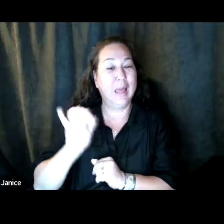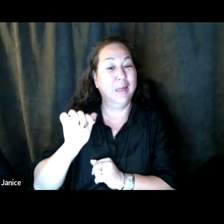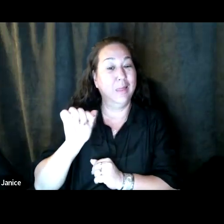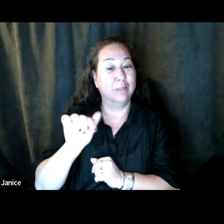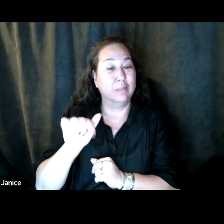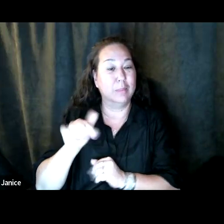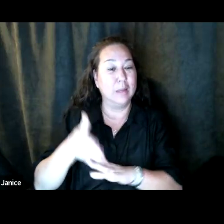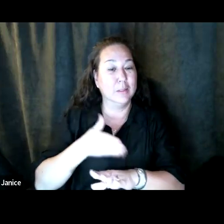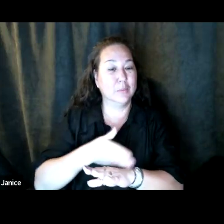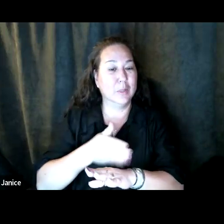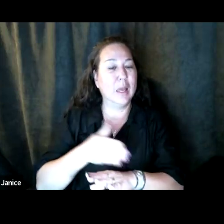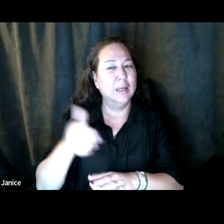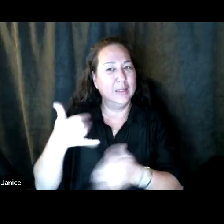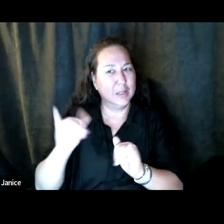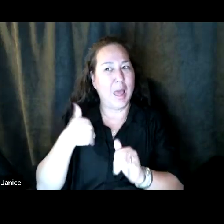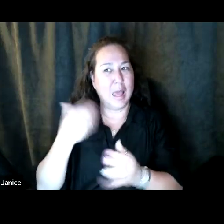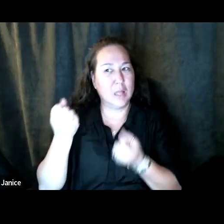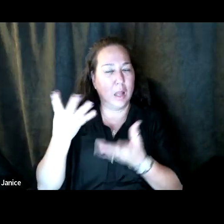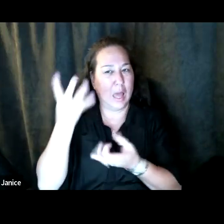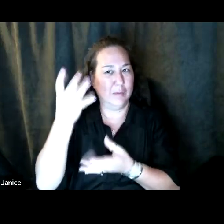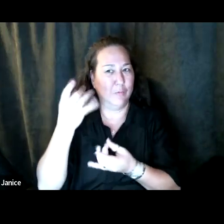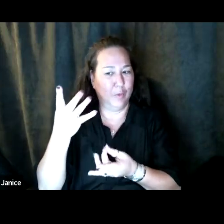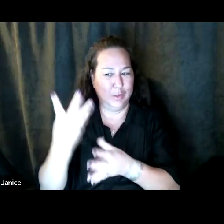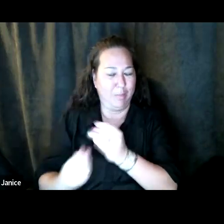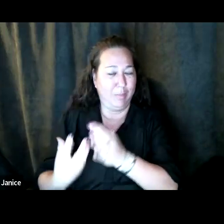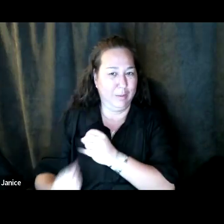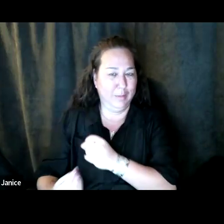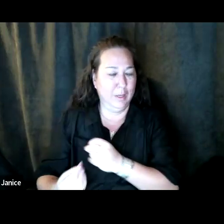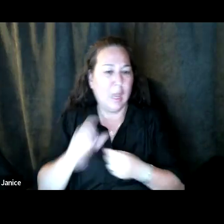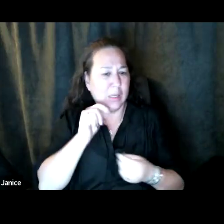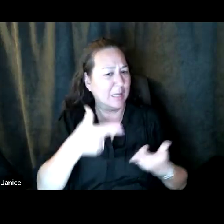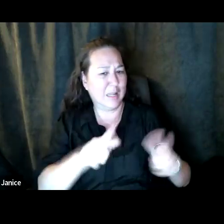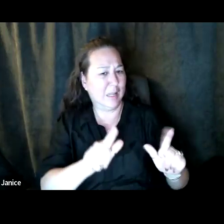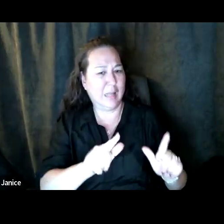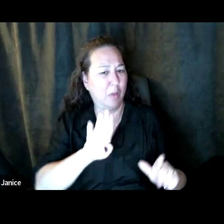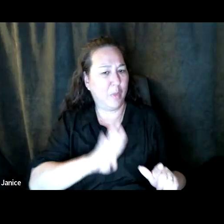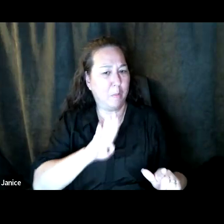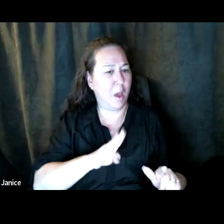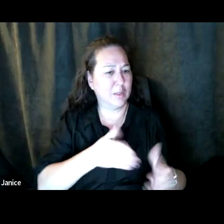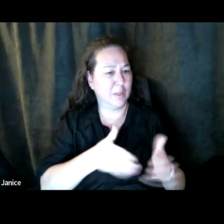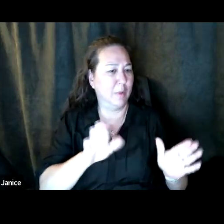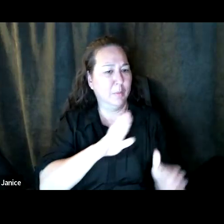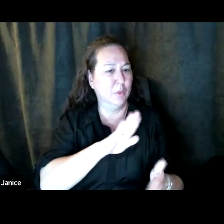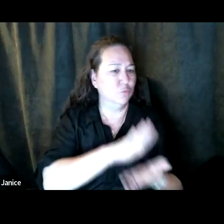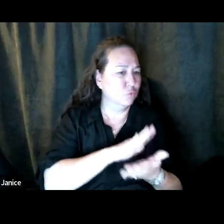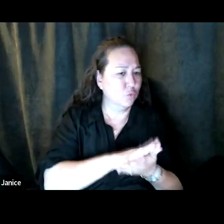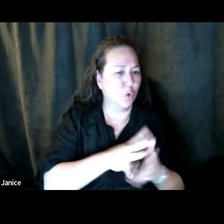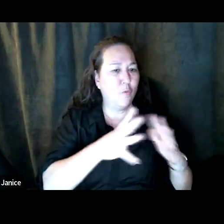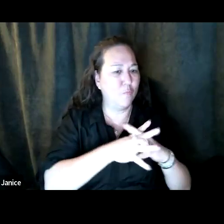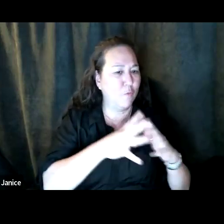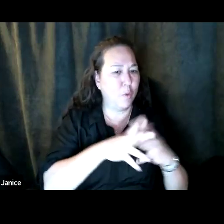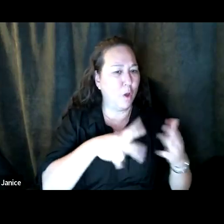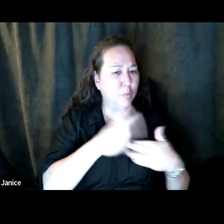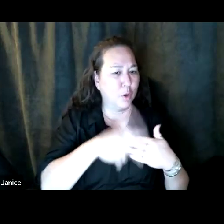a lot of information outstanding, does not allow the Boston Public School football program to continue on that field during the regular season.